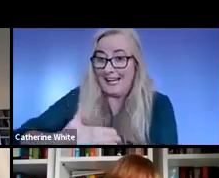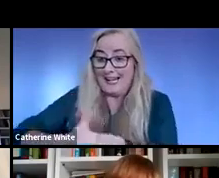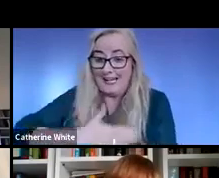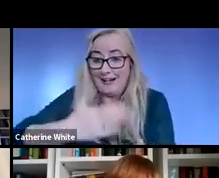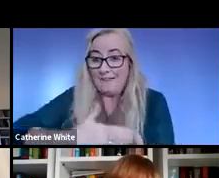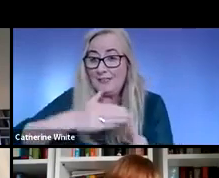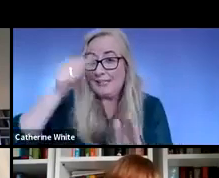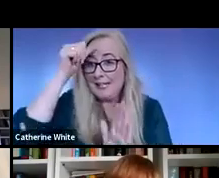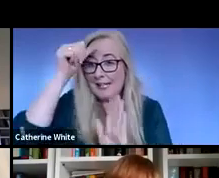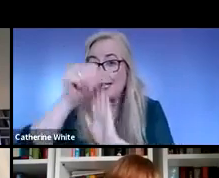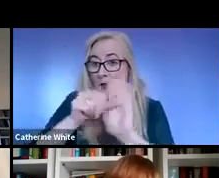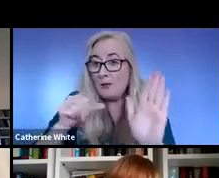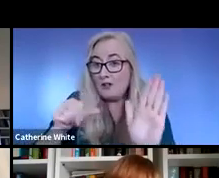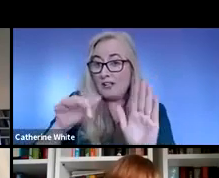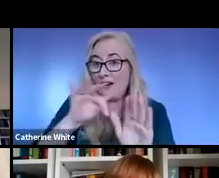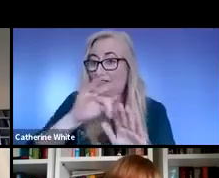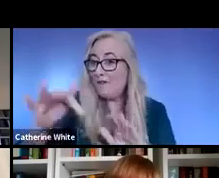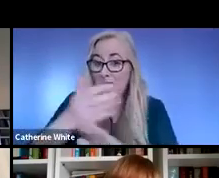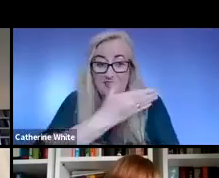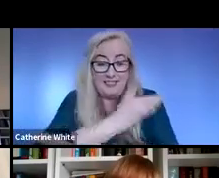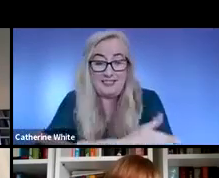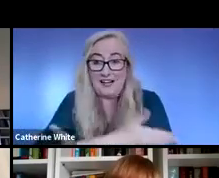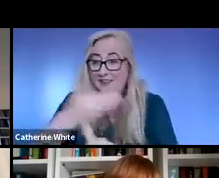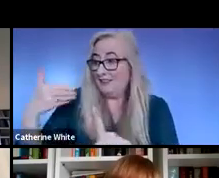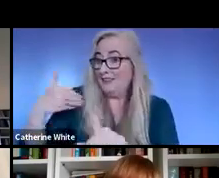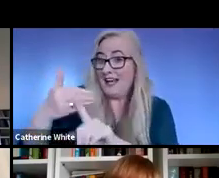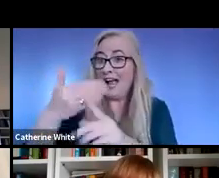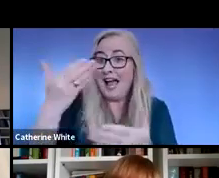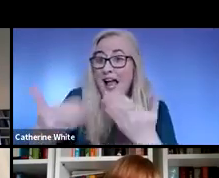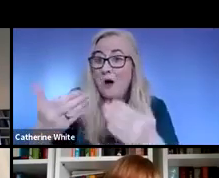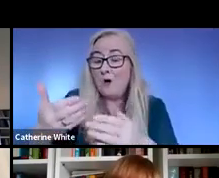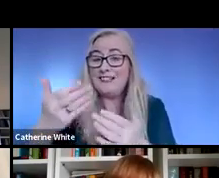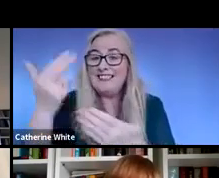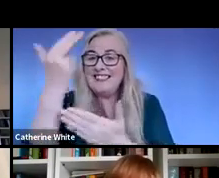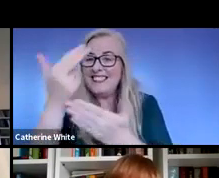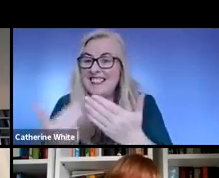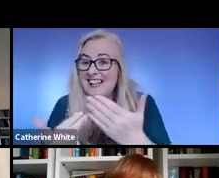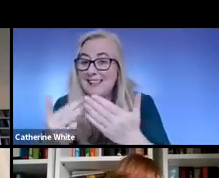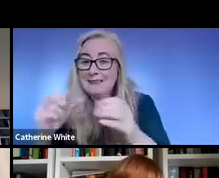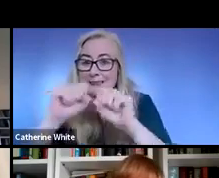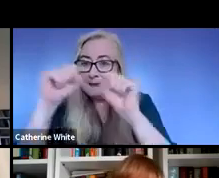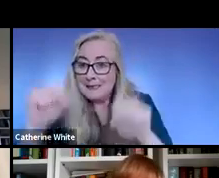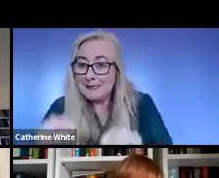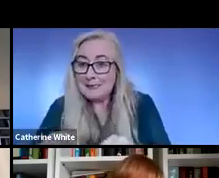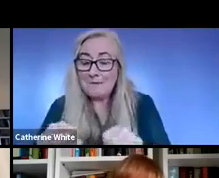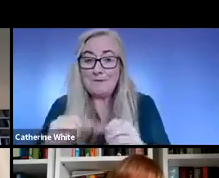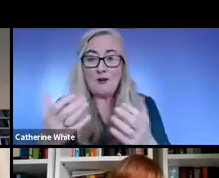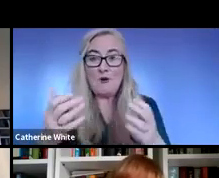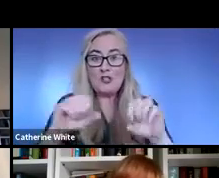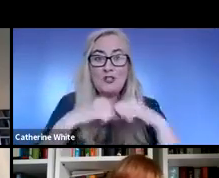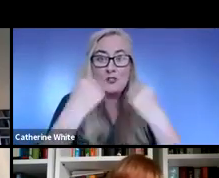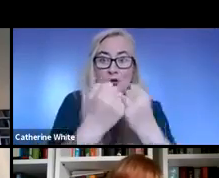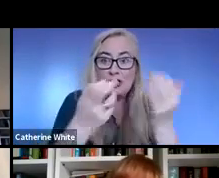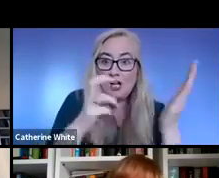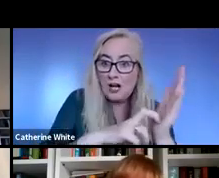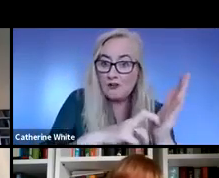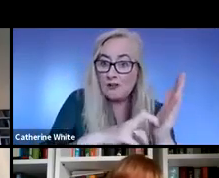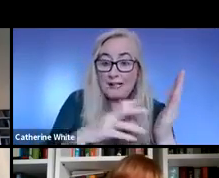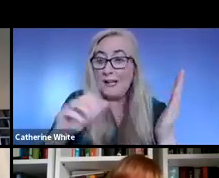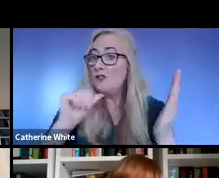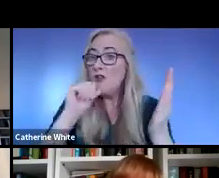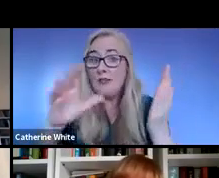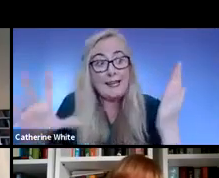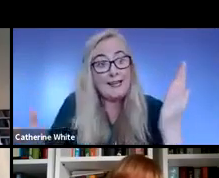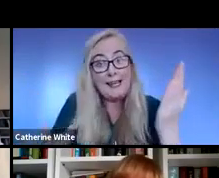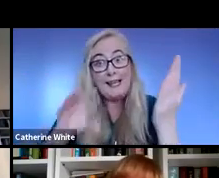of society from the very beginning of how we design systems or how we design a new social contract, as Colette said, that we are actually not going to be able